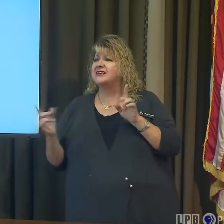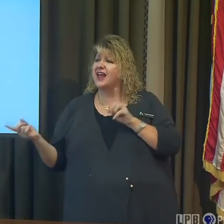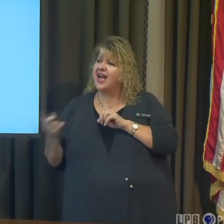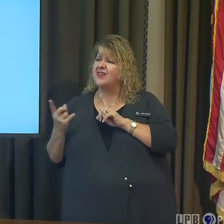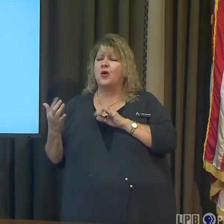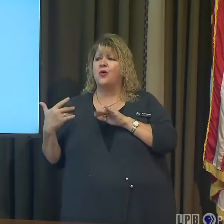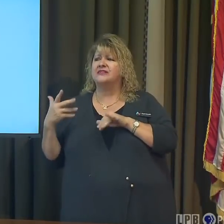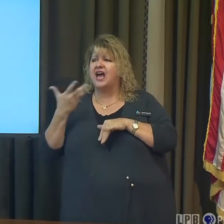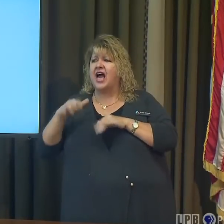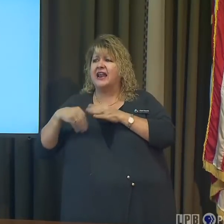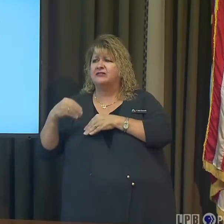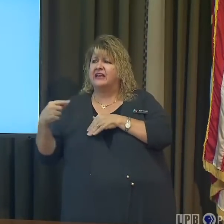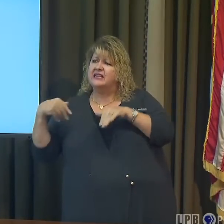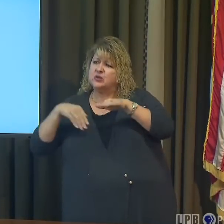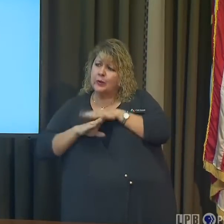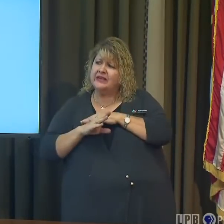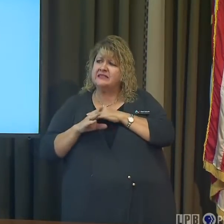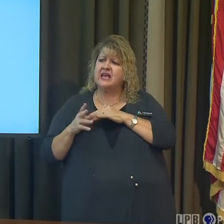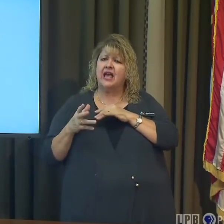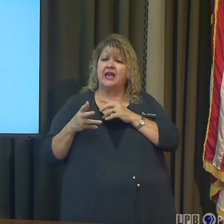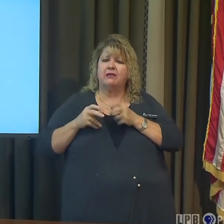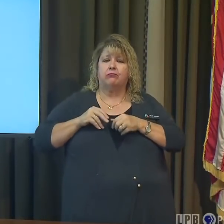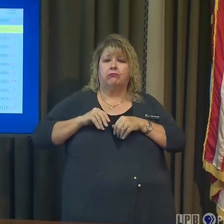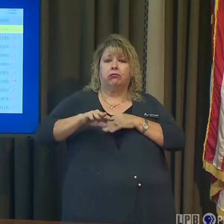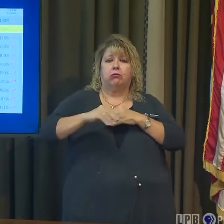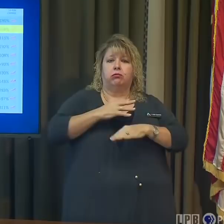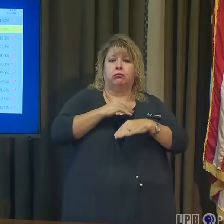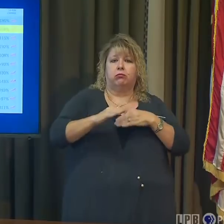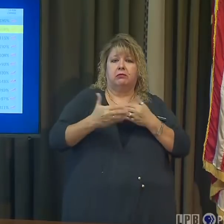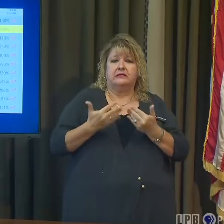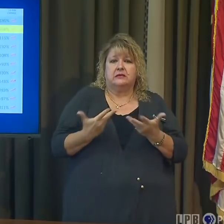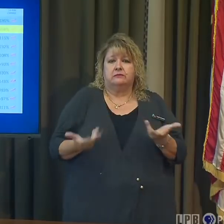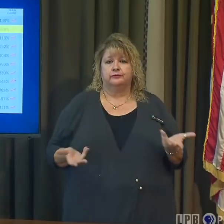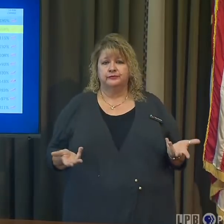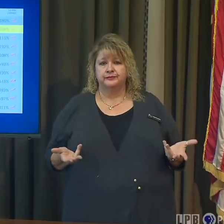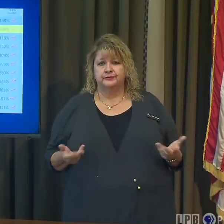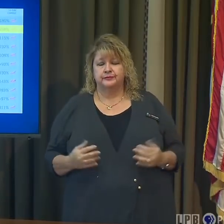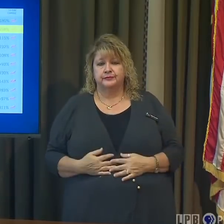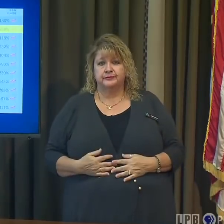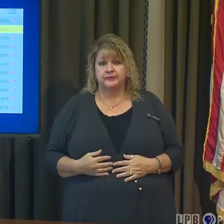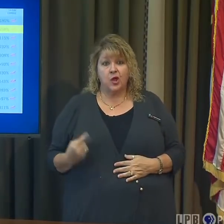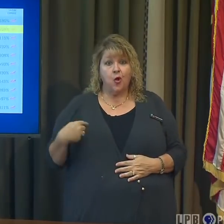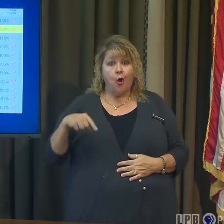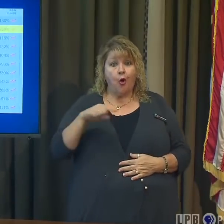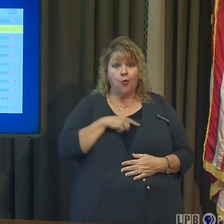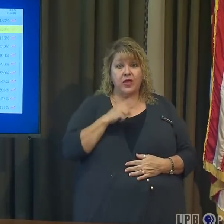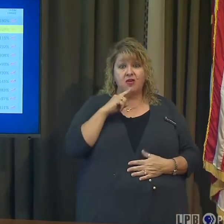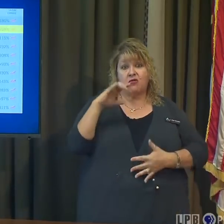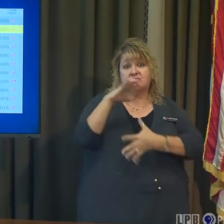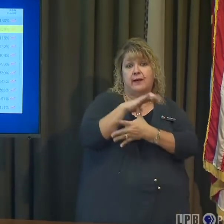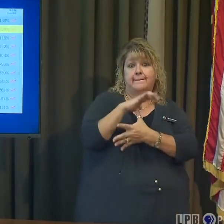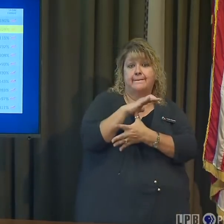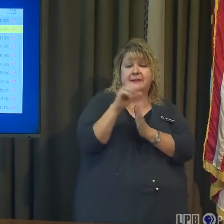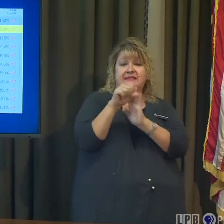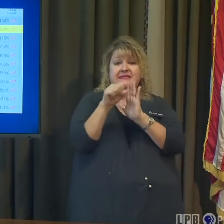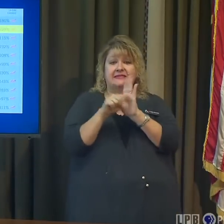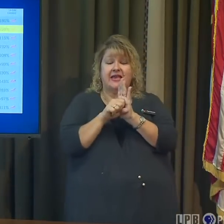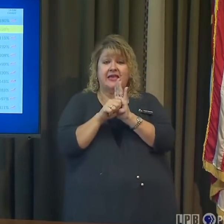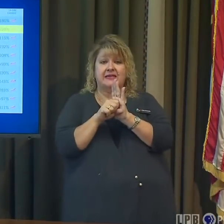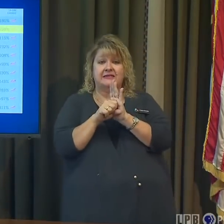now. And as the governor mentioned, if you go to the next slide, please, we are the leading state in the nation